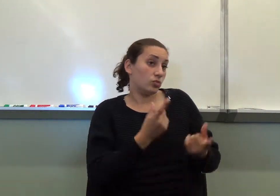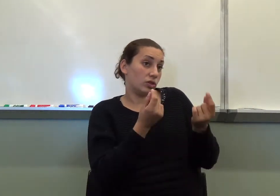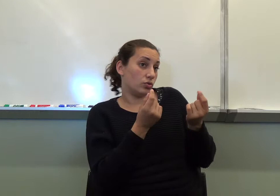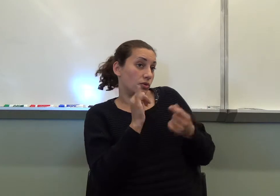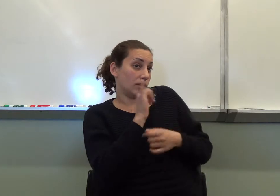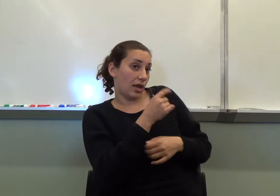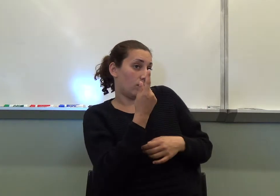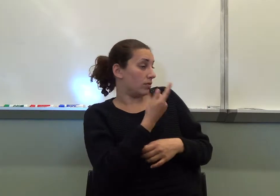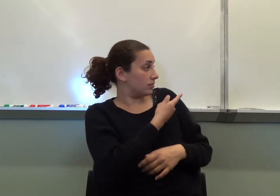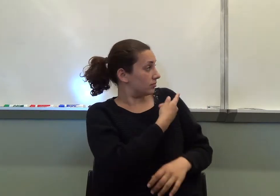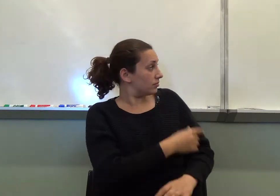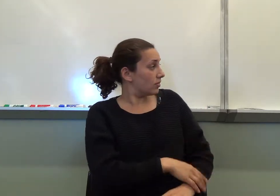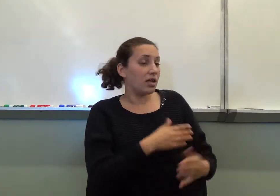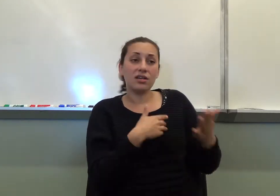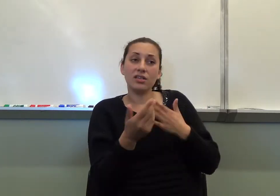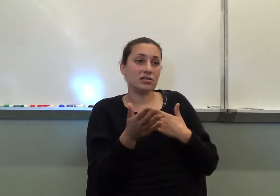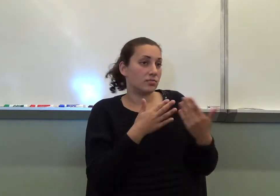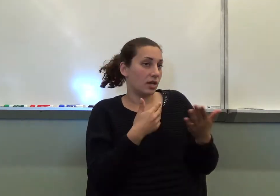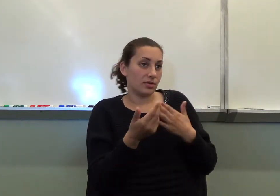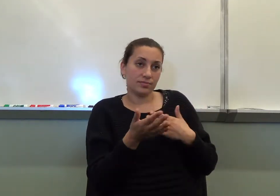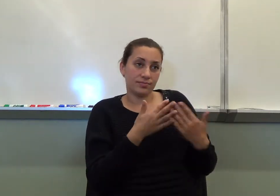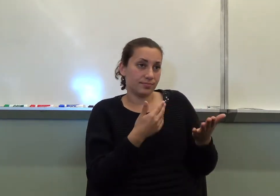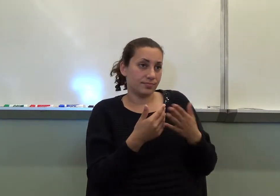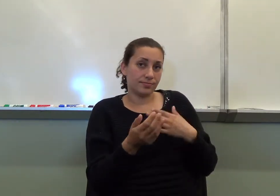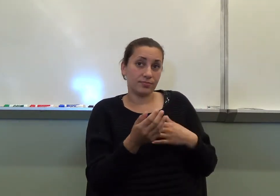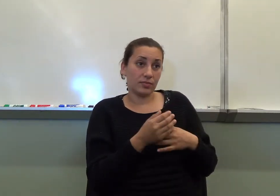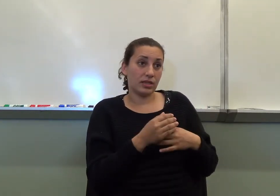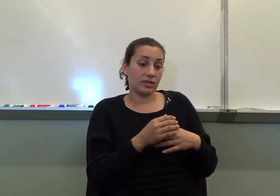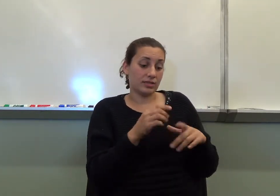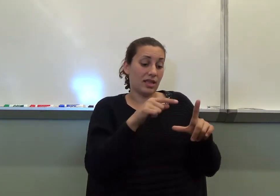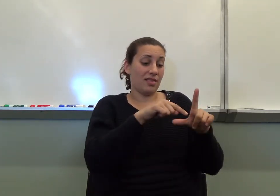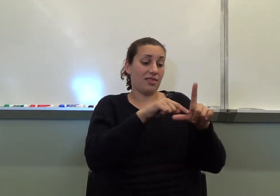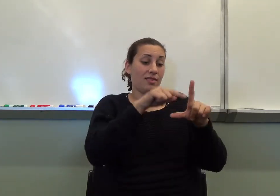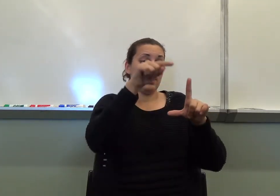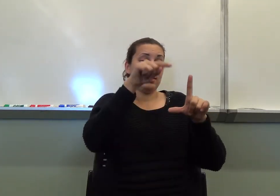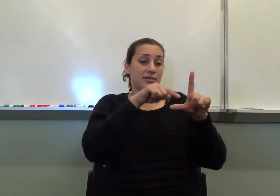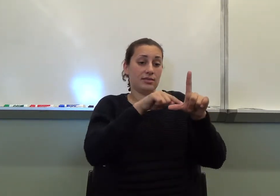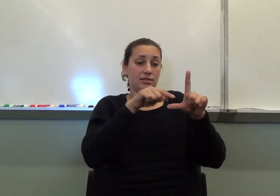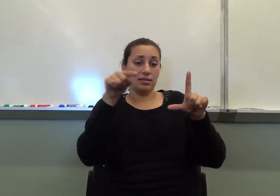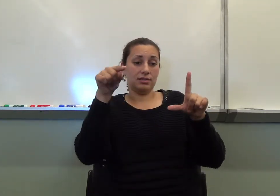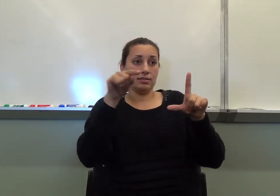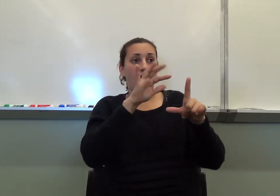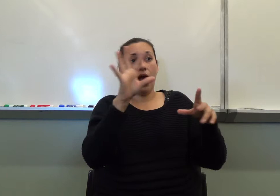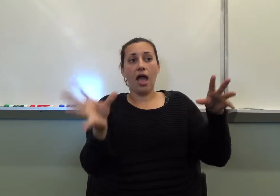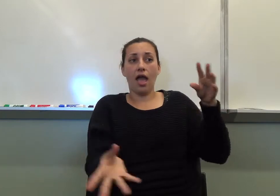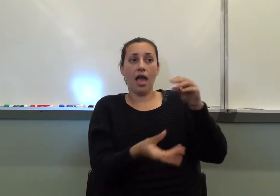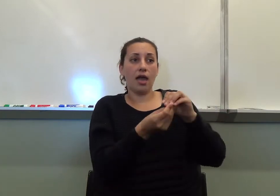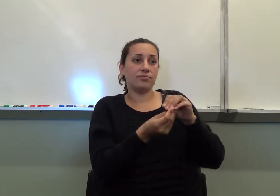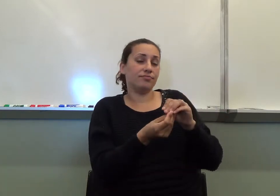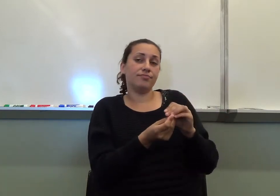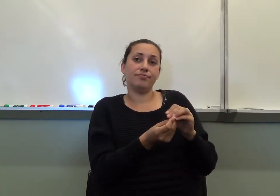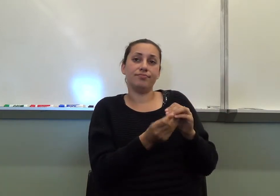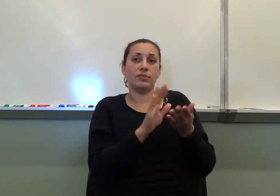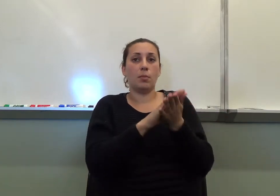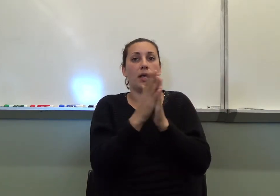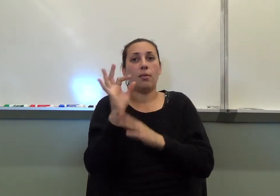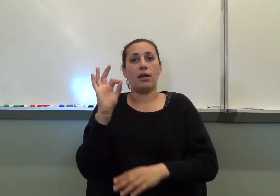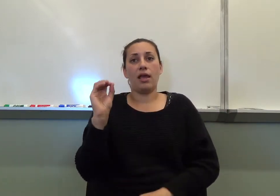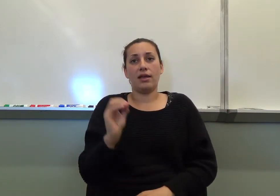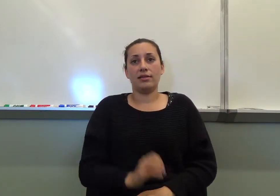one, doesn't matter. These two, this and this, add up to 90, and they're both acute angles because they're less than 90.